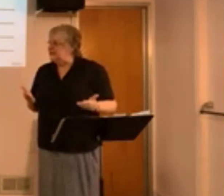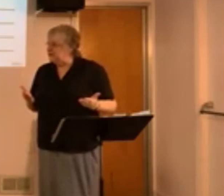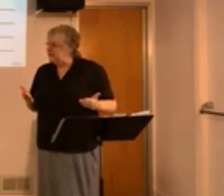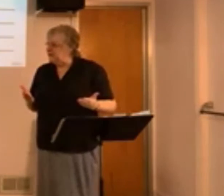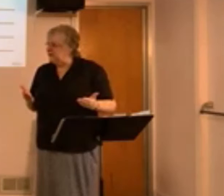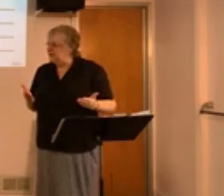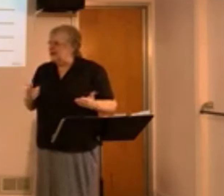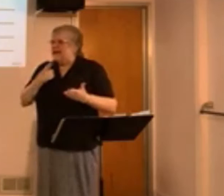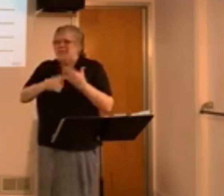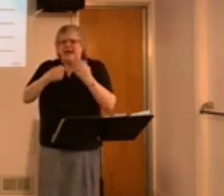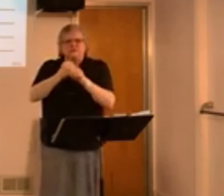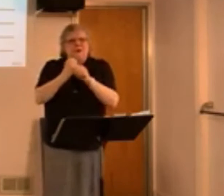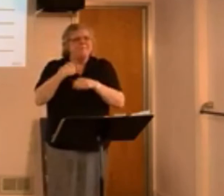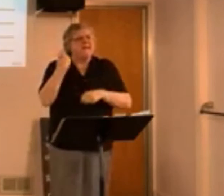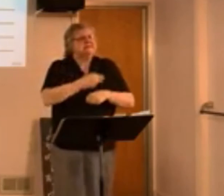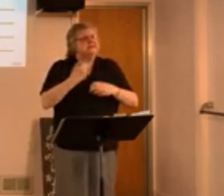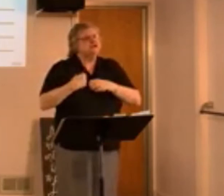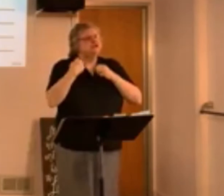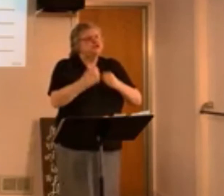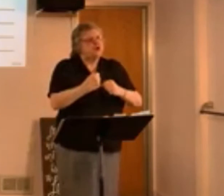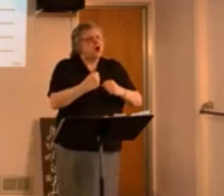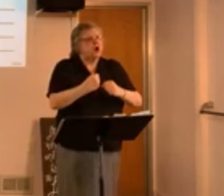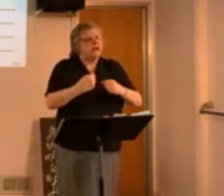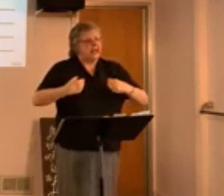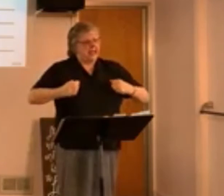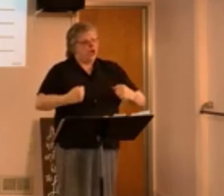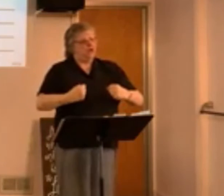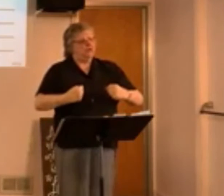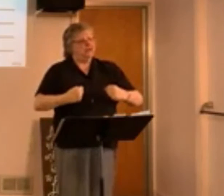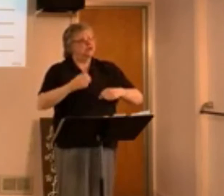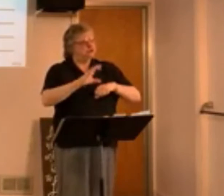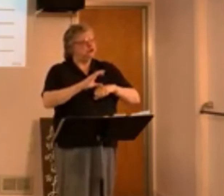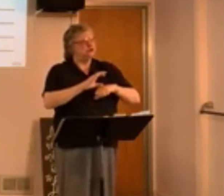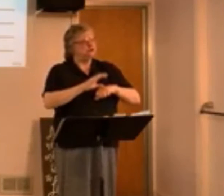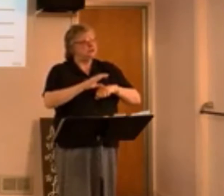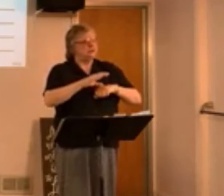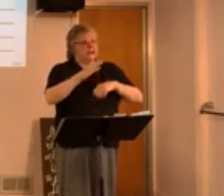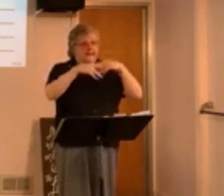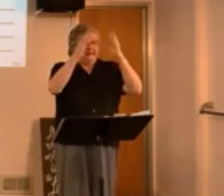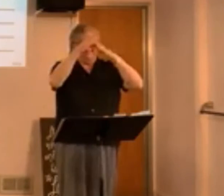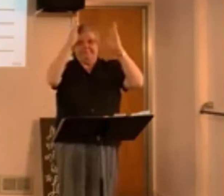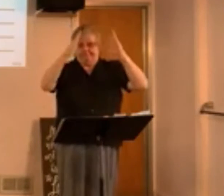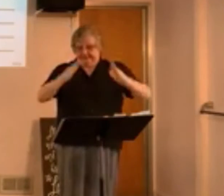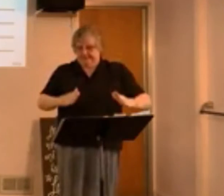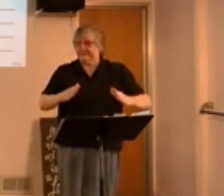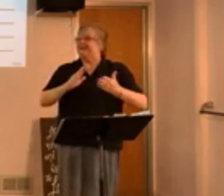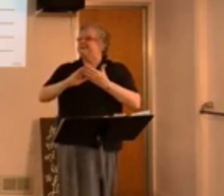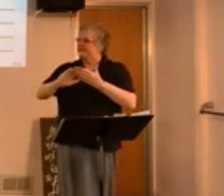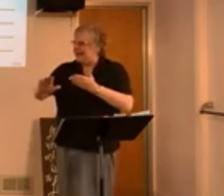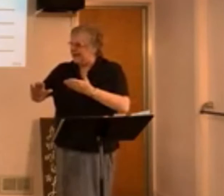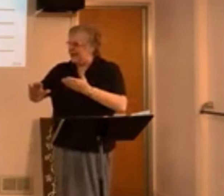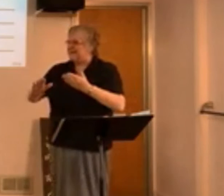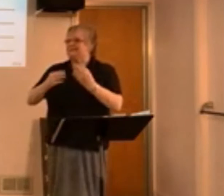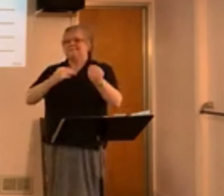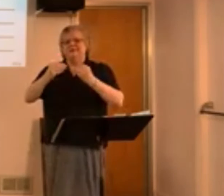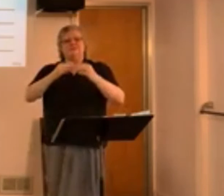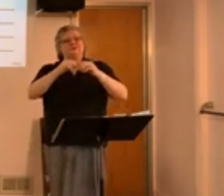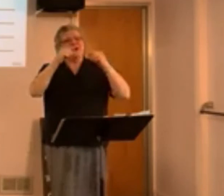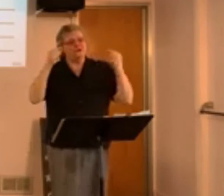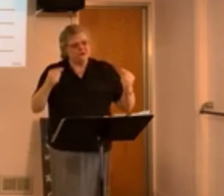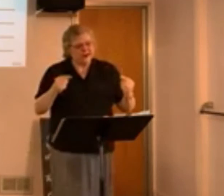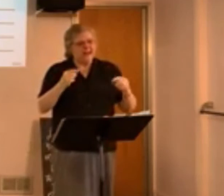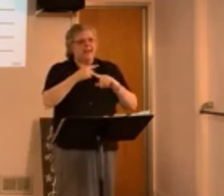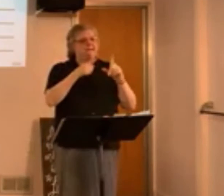That's what makes a strong, healthy church. Buildings are nice, ministries are great, but